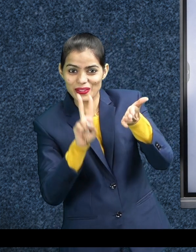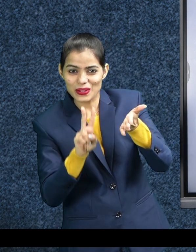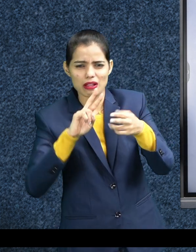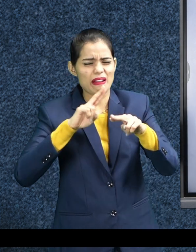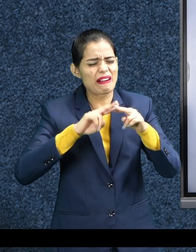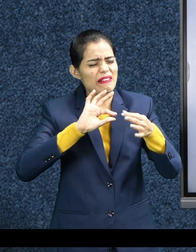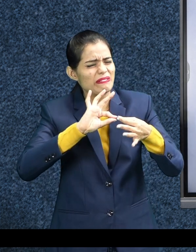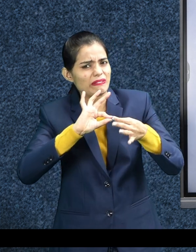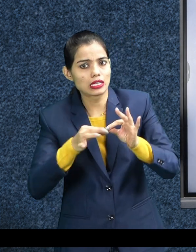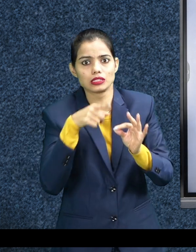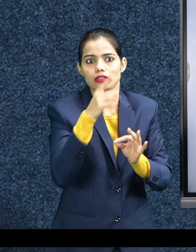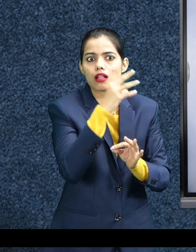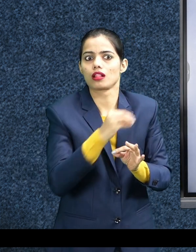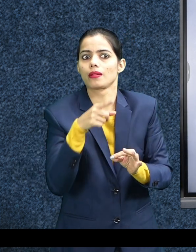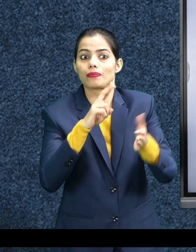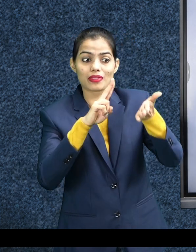1 by 2th observation.